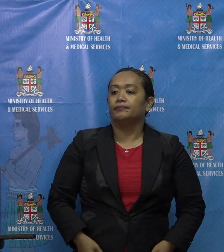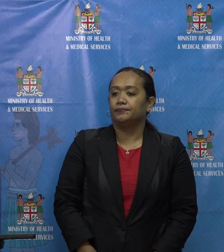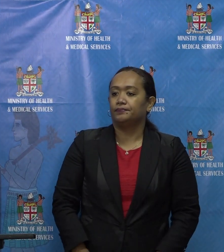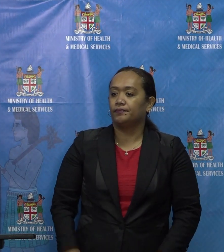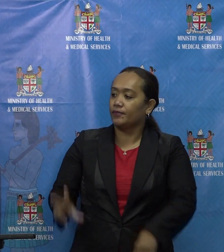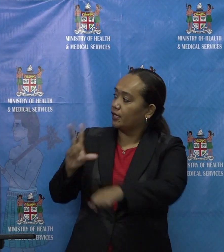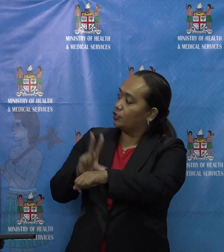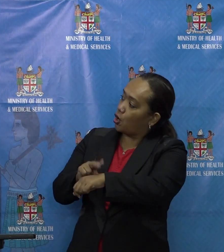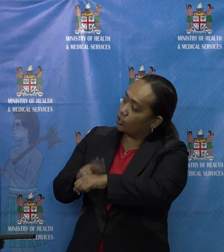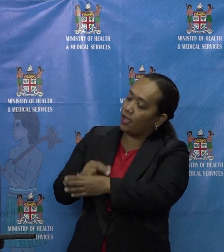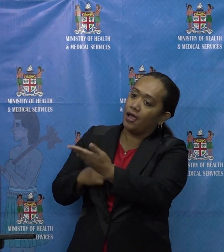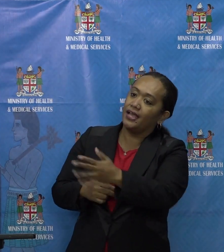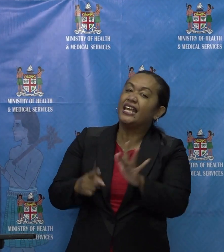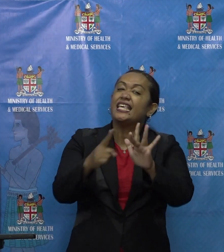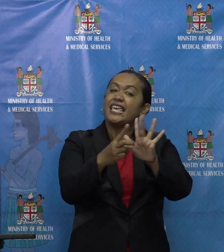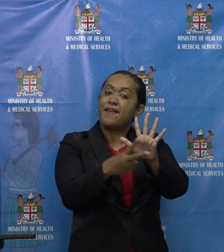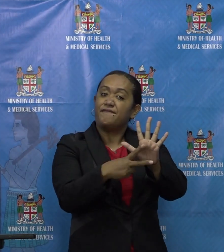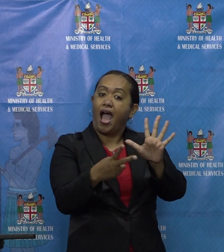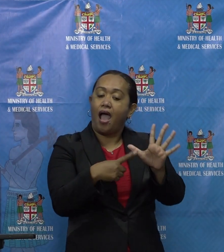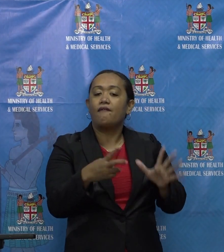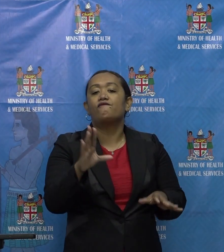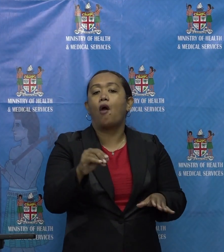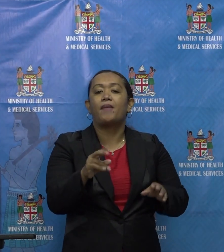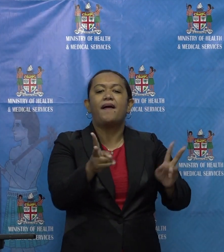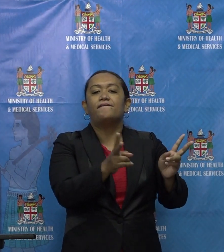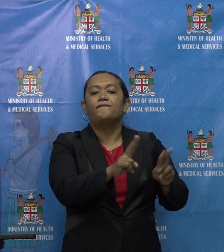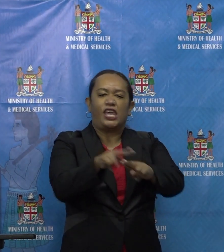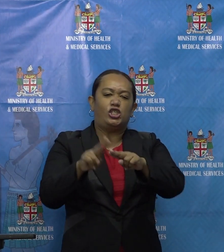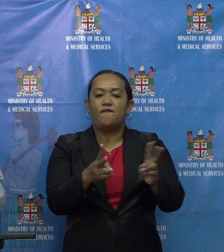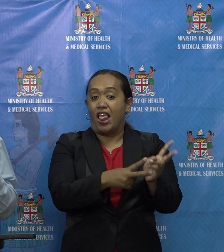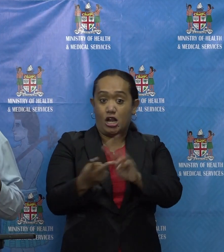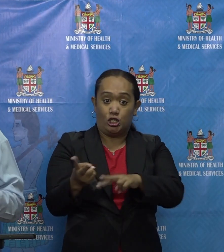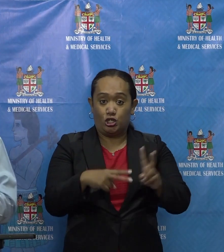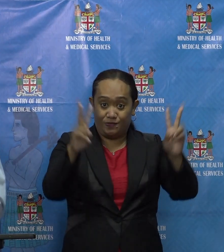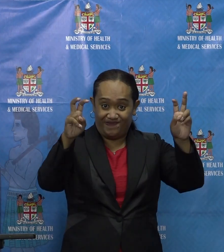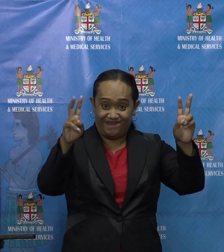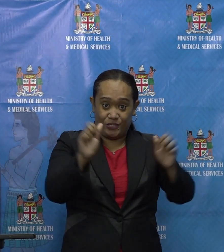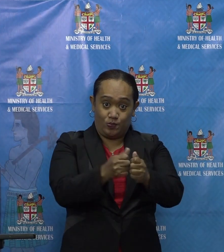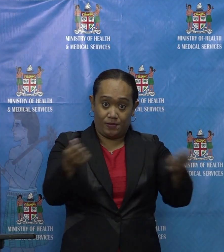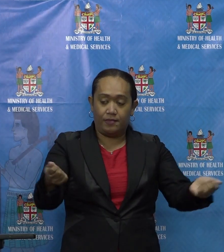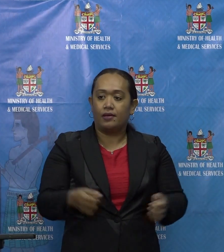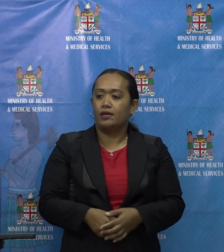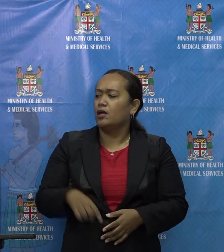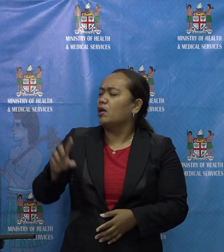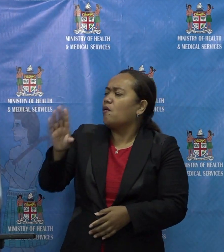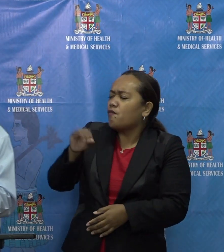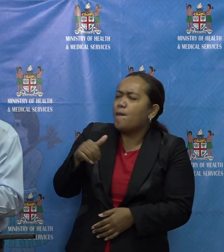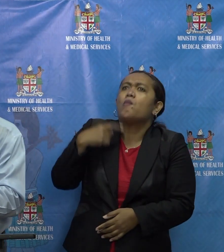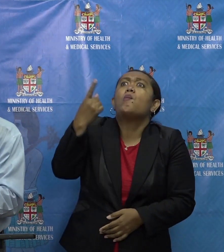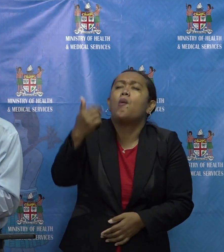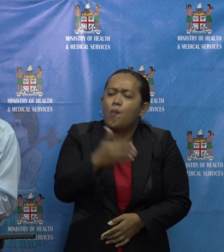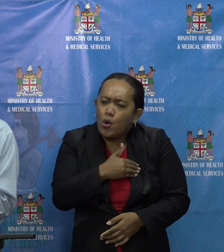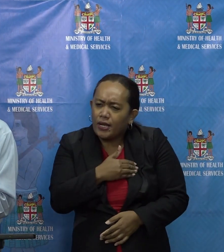you. Dr. Fong, Eva from Fiji Village. You had mentioned that from 4 a.m. tomorrow morning